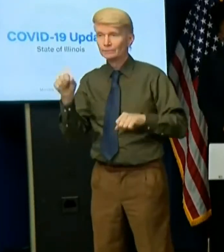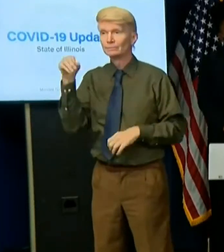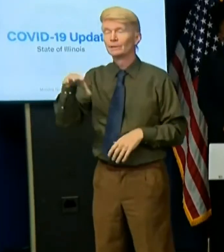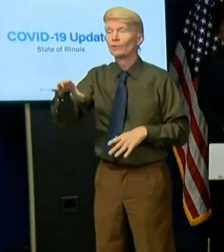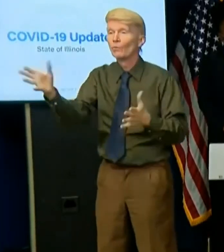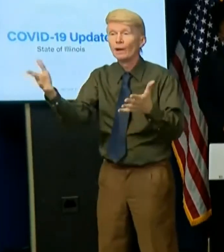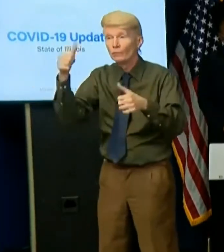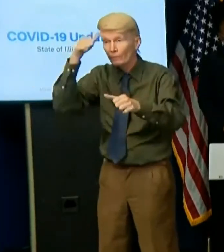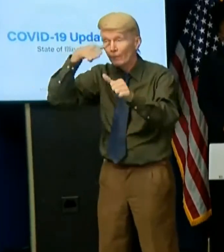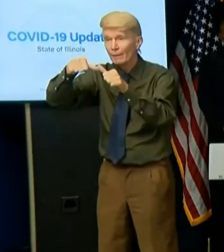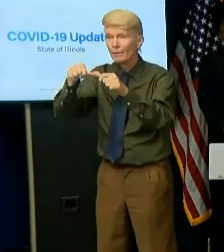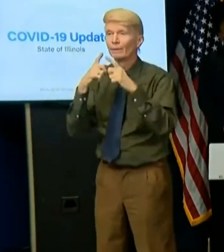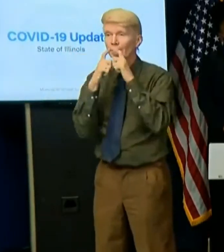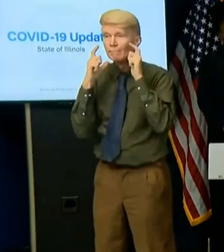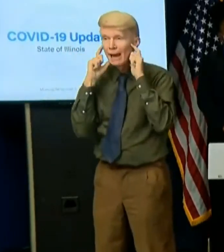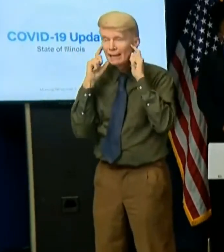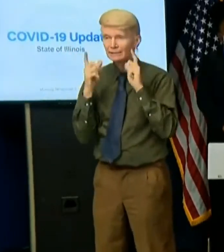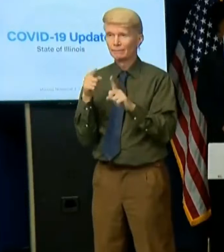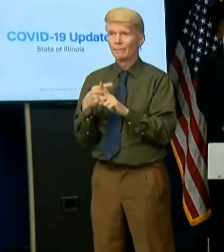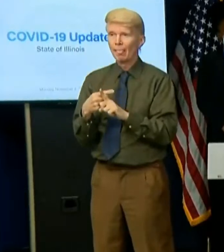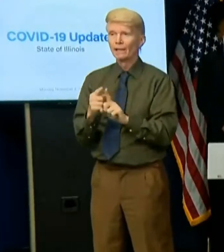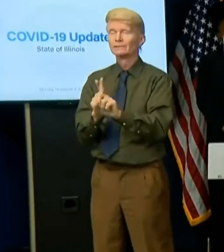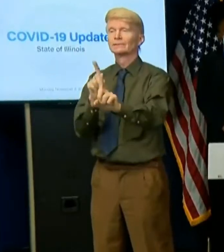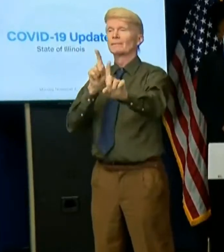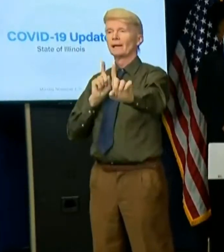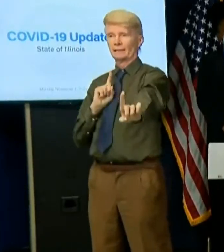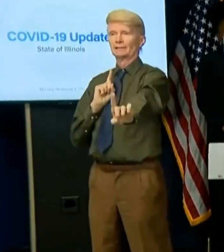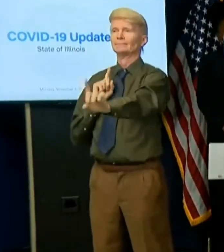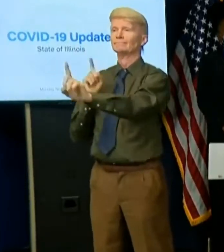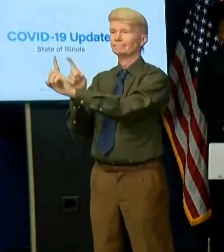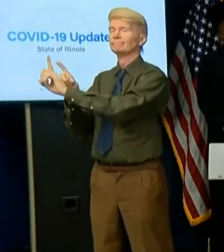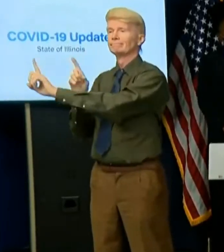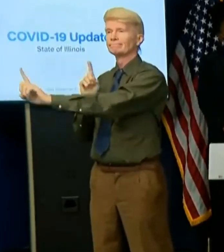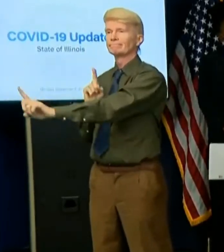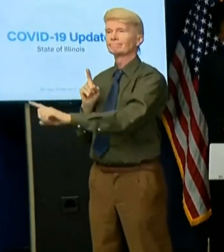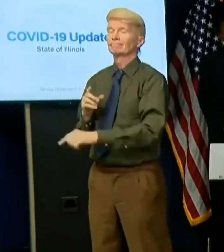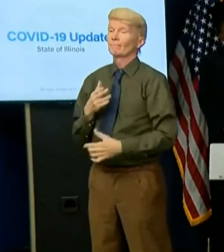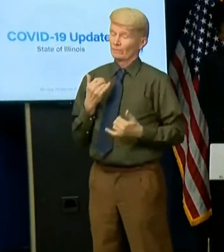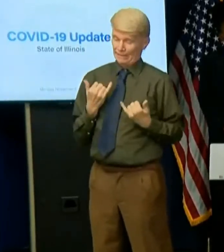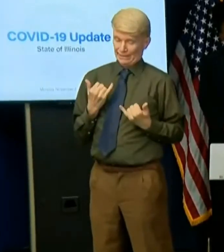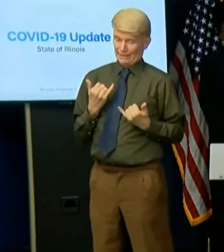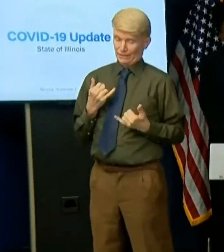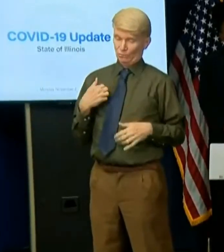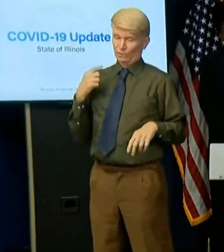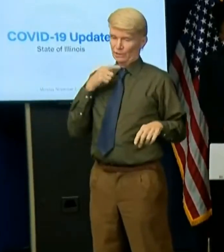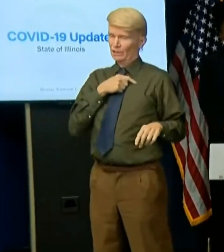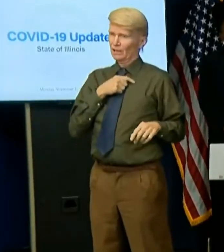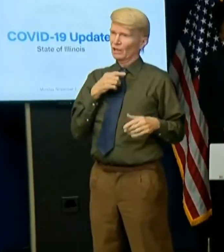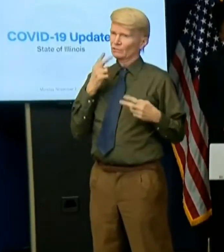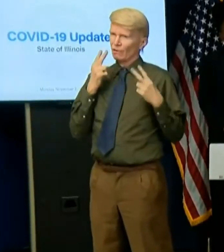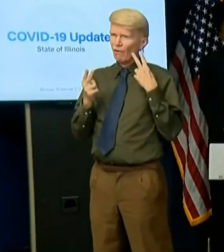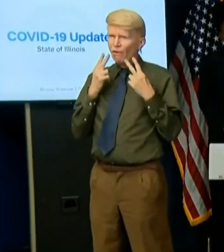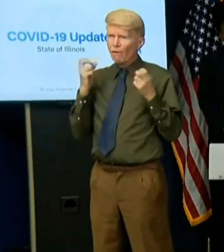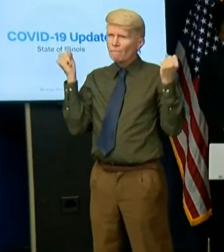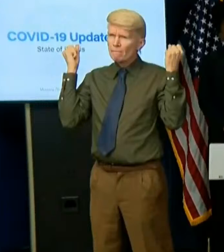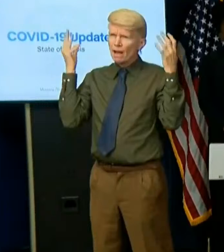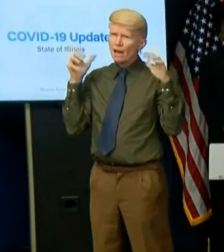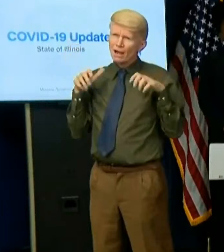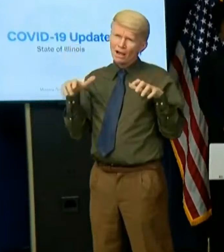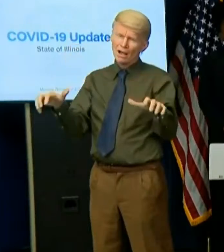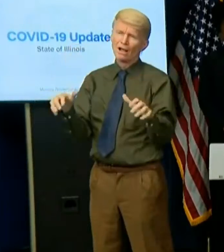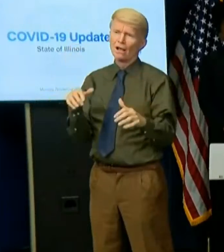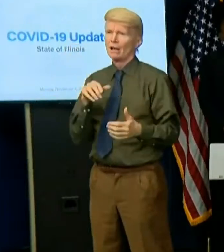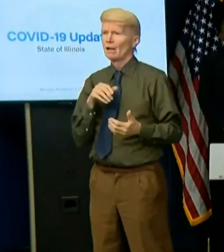keep socially distant. Now, we have seen record numbers of early voters, especially voting by